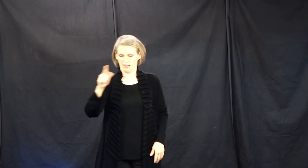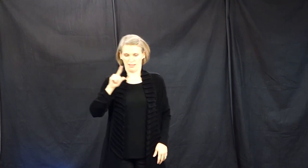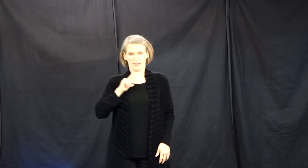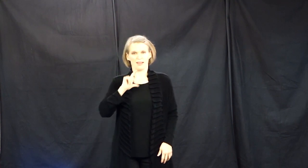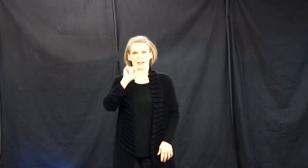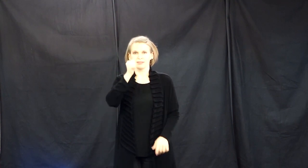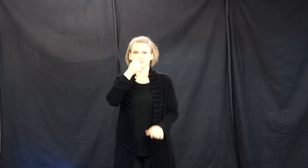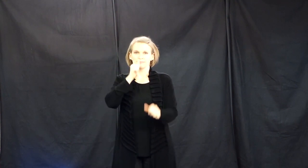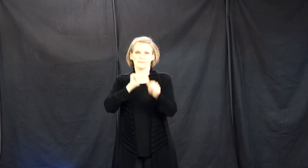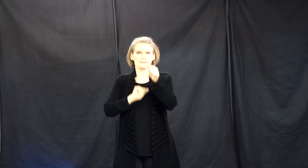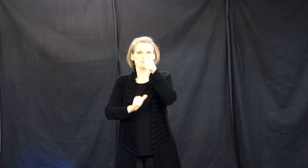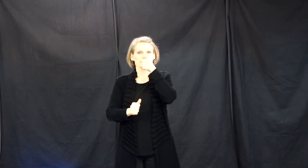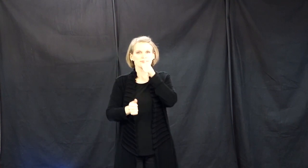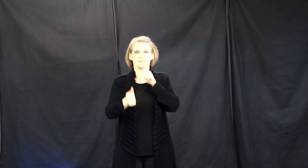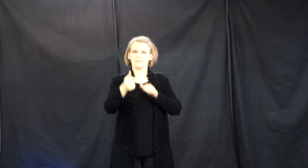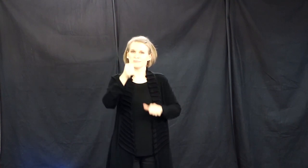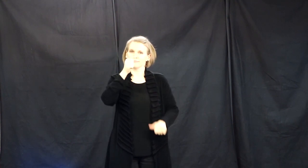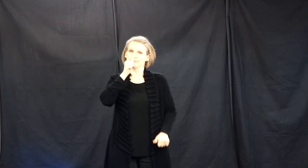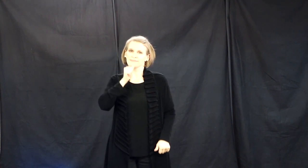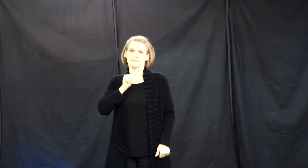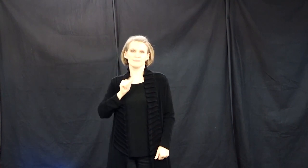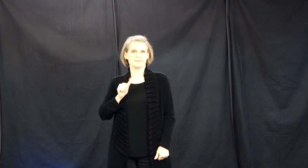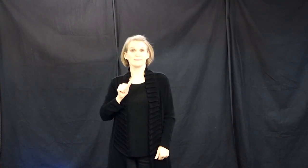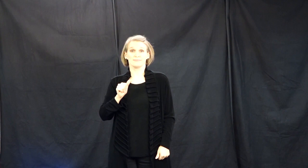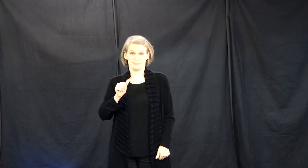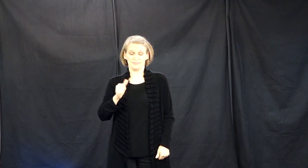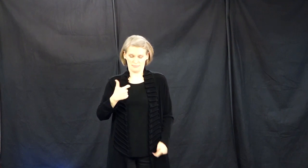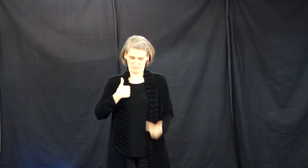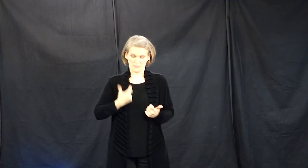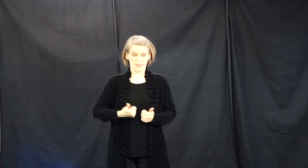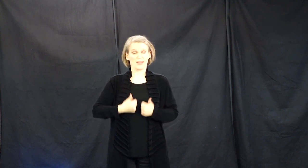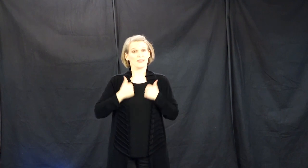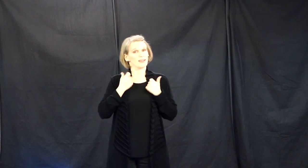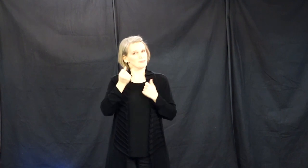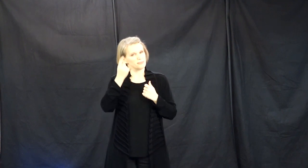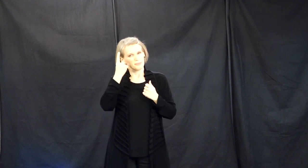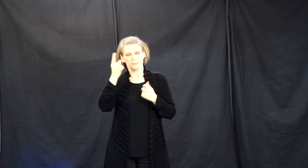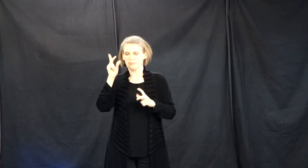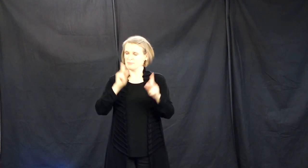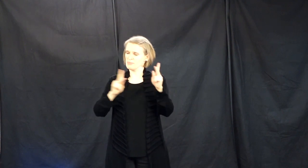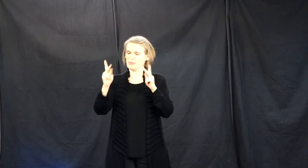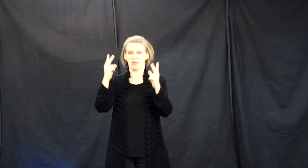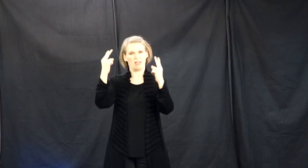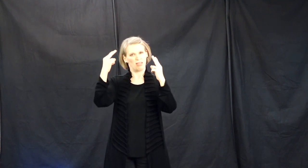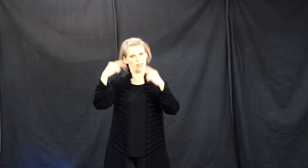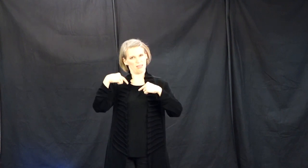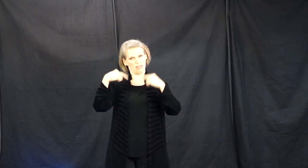one who paid for it. I survived, but I paid for it.